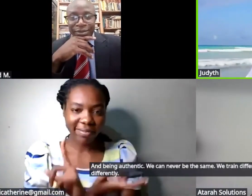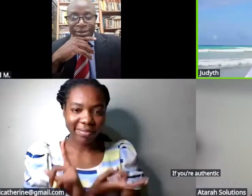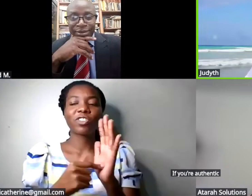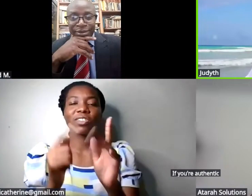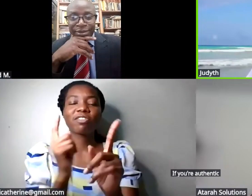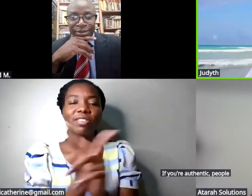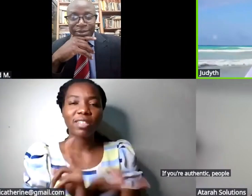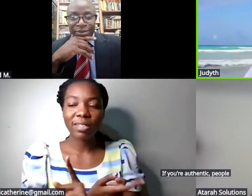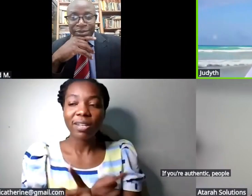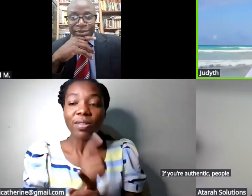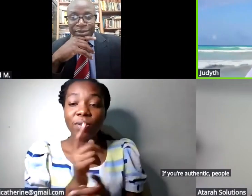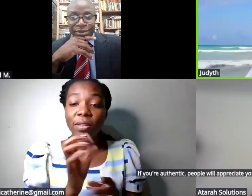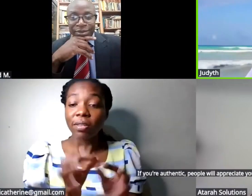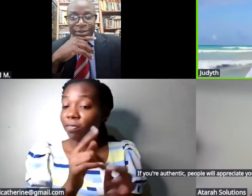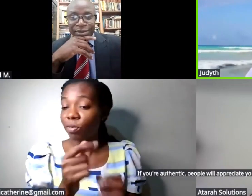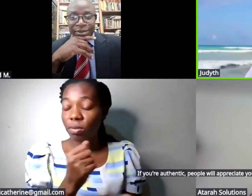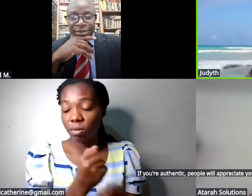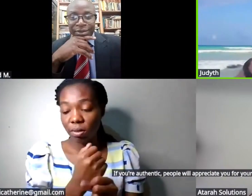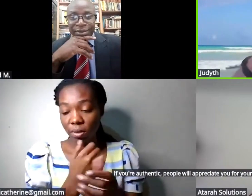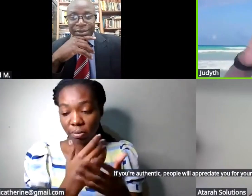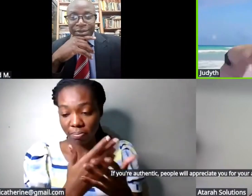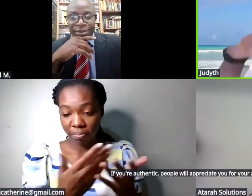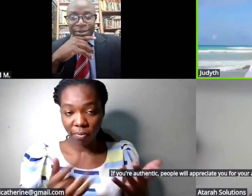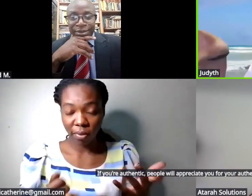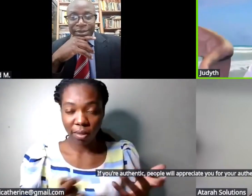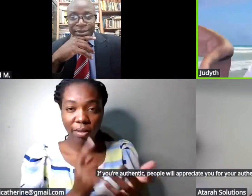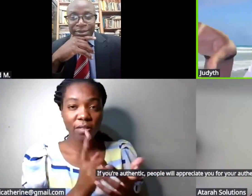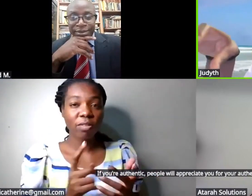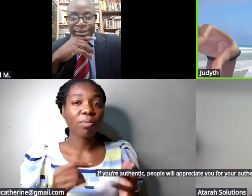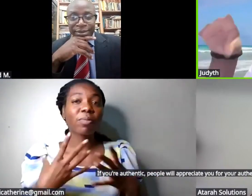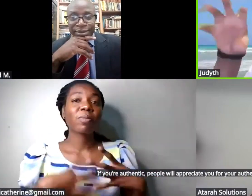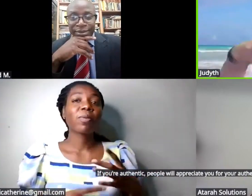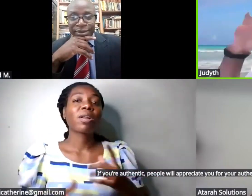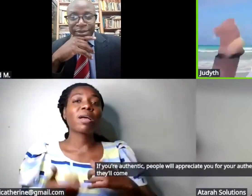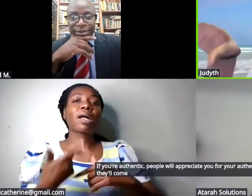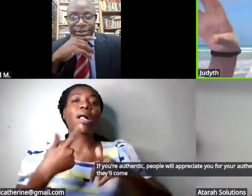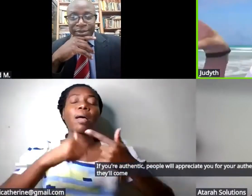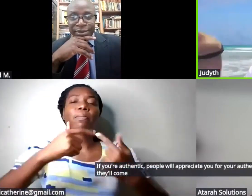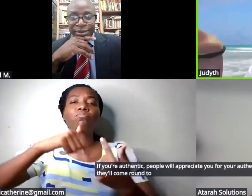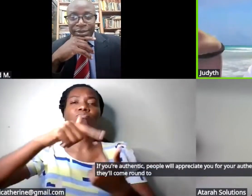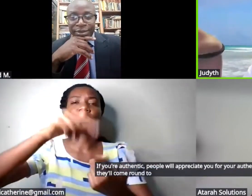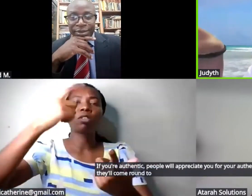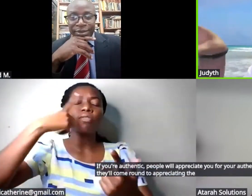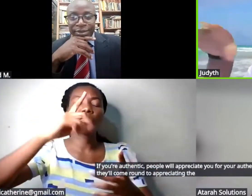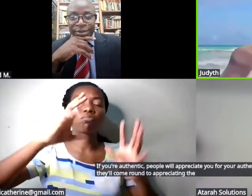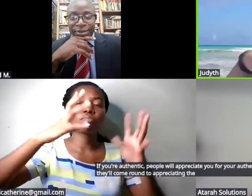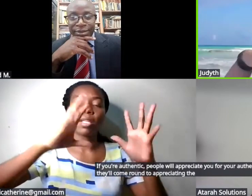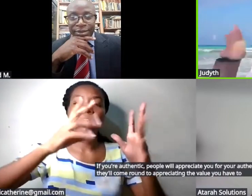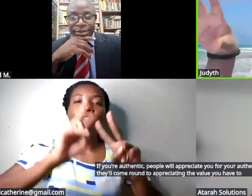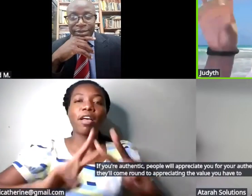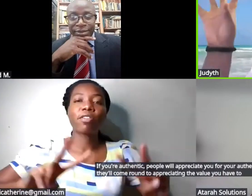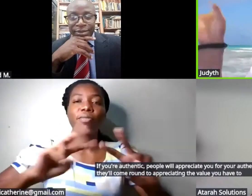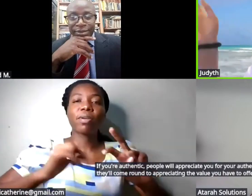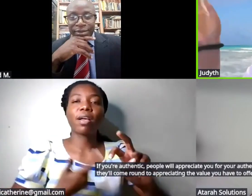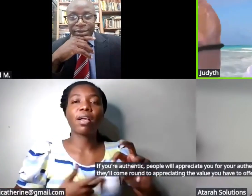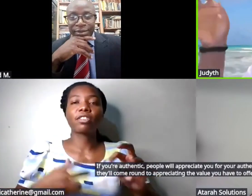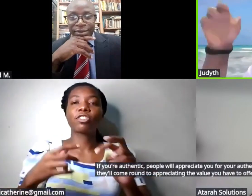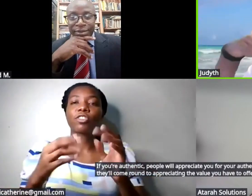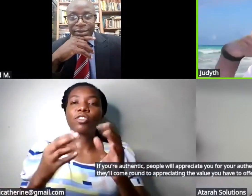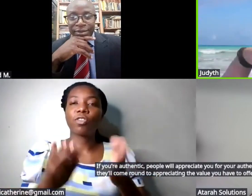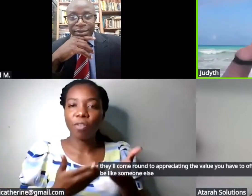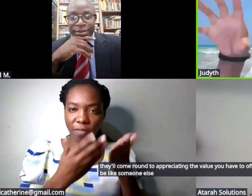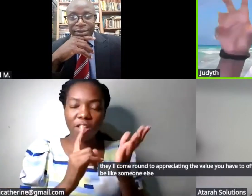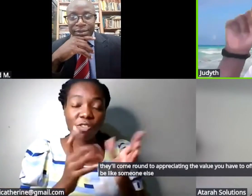will appreciate you for your authenticity, and they'll come around to appreciating the value you have to offer. If you try to be like someone